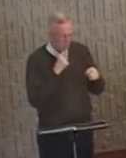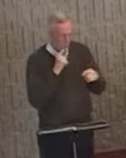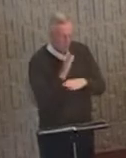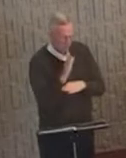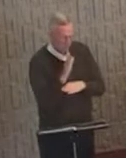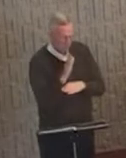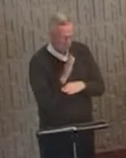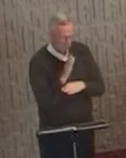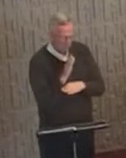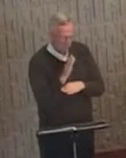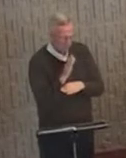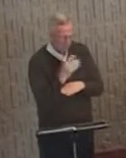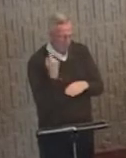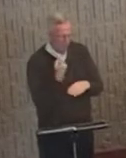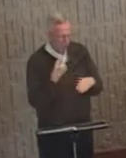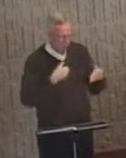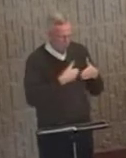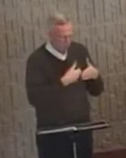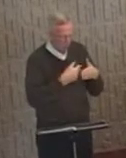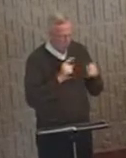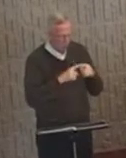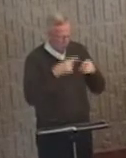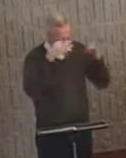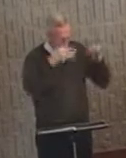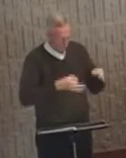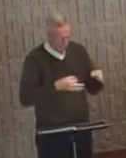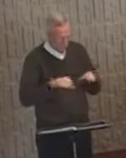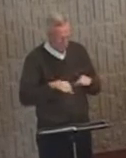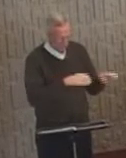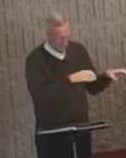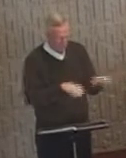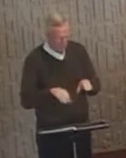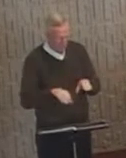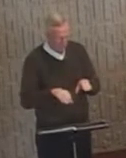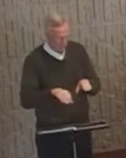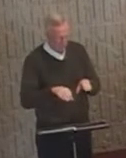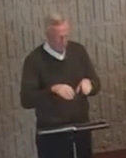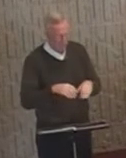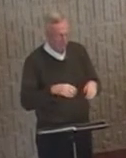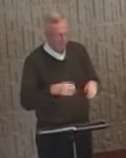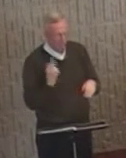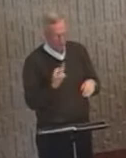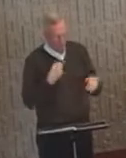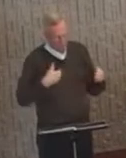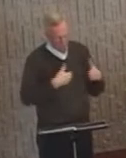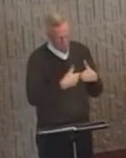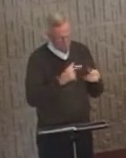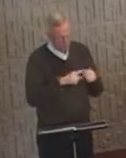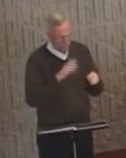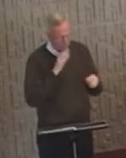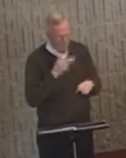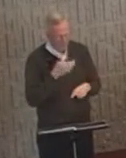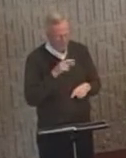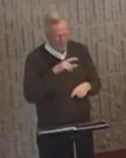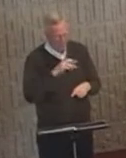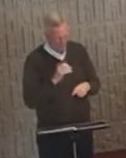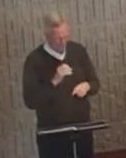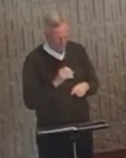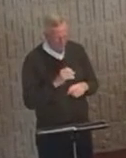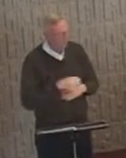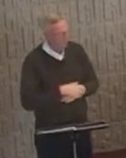that decisive act, that heroic deed, the real holiness to which we feel attracted to,